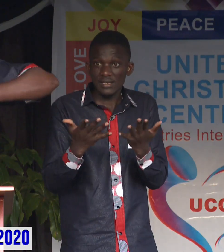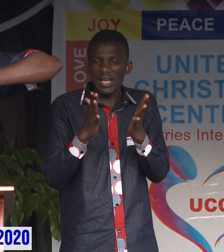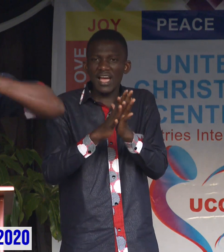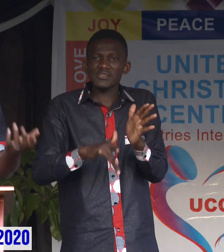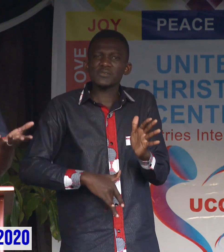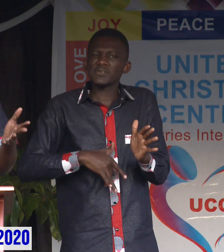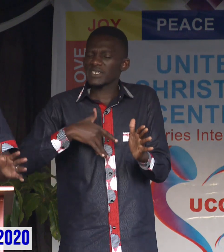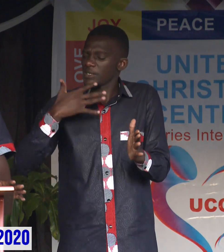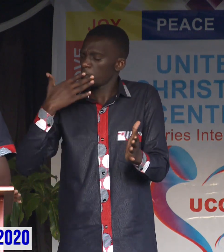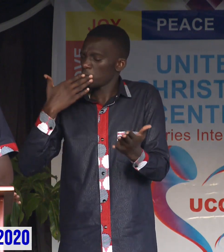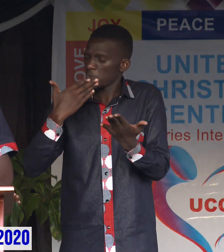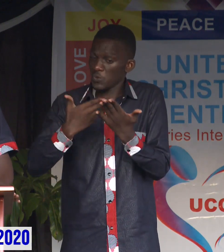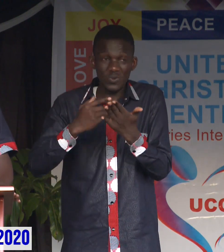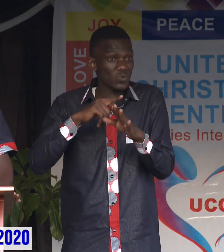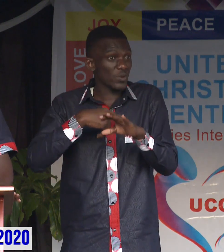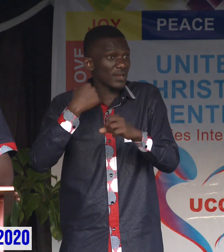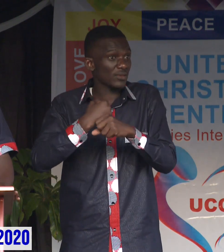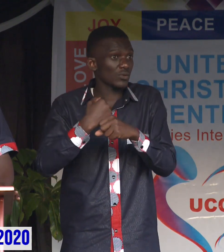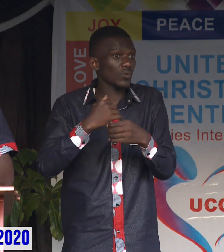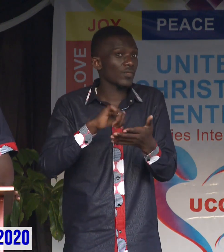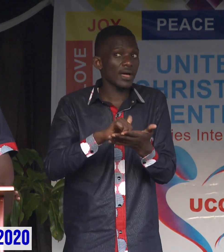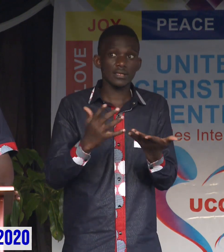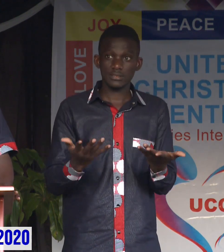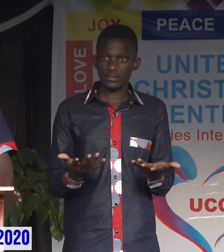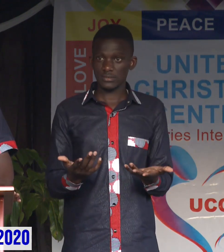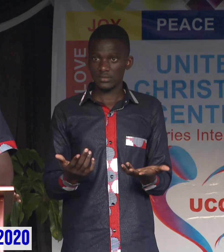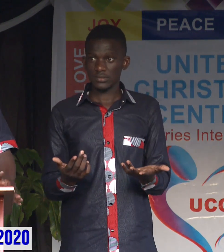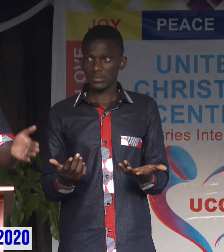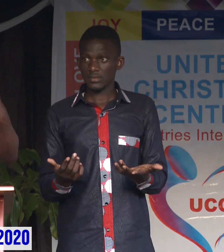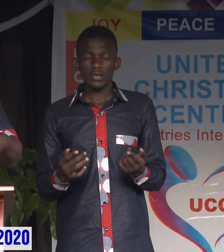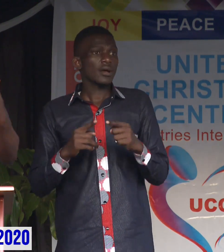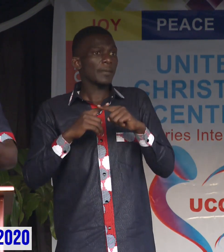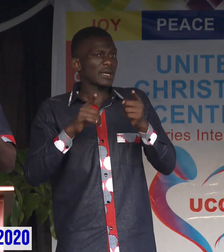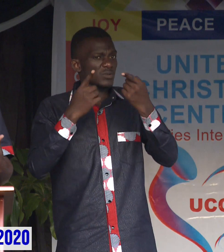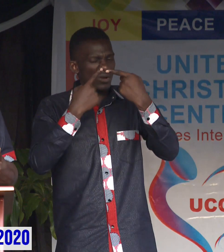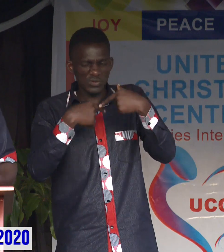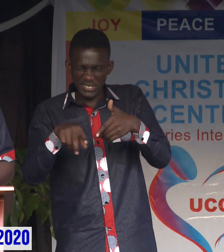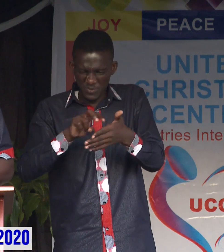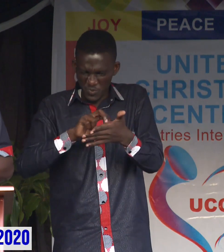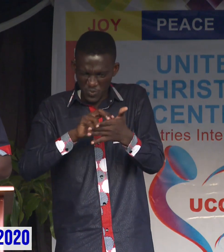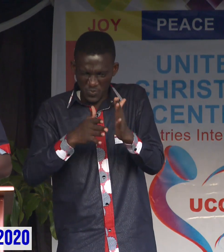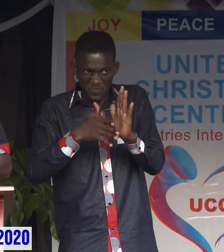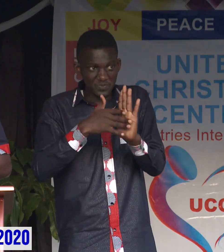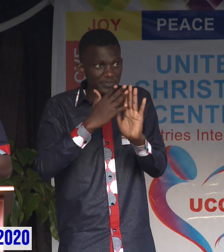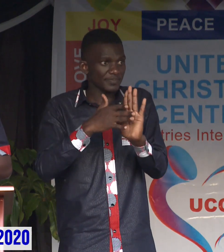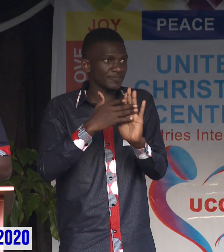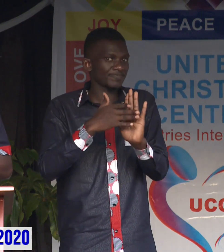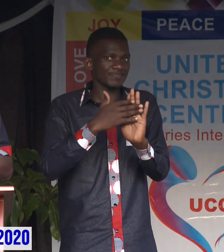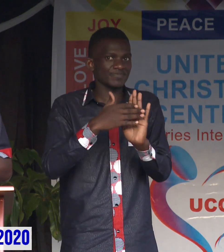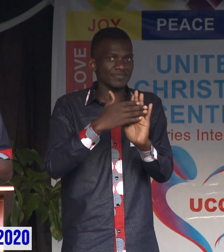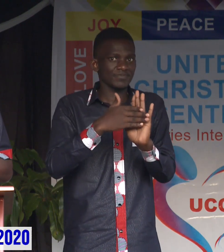feel good when you do it. Ato ulira bulungi bwo kikola. But we are just going to go through them very fast.